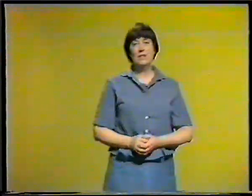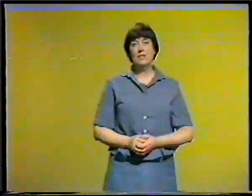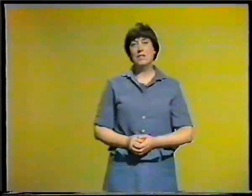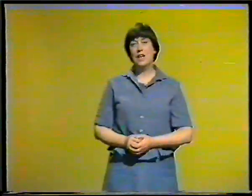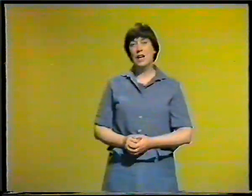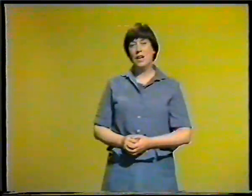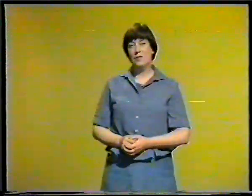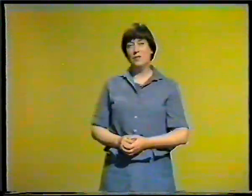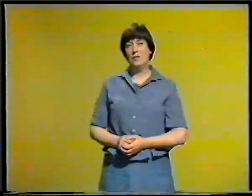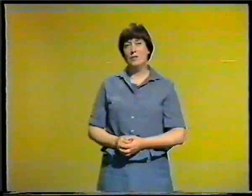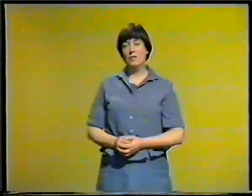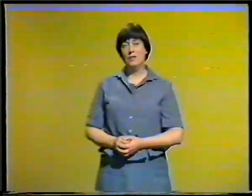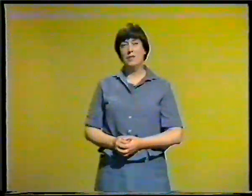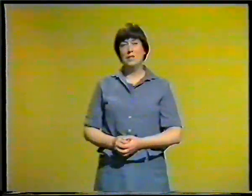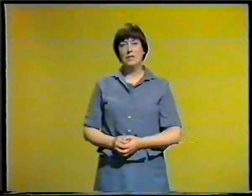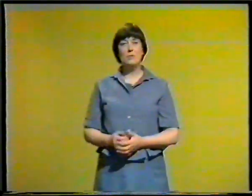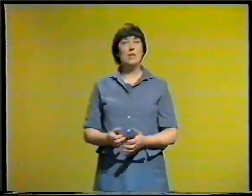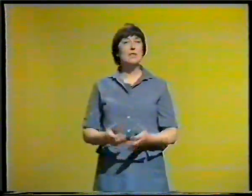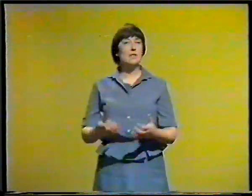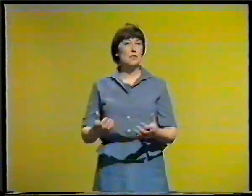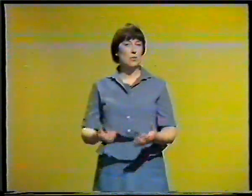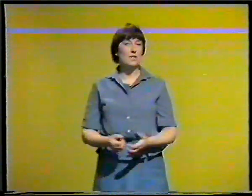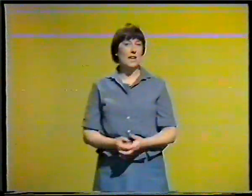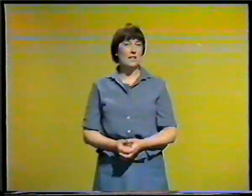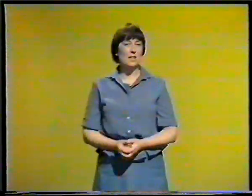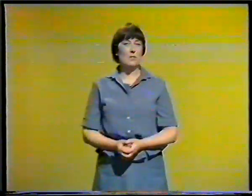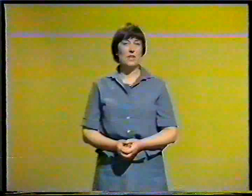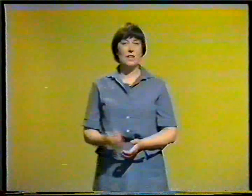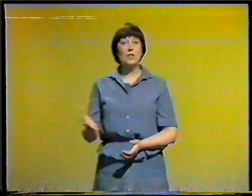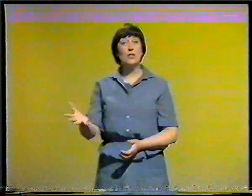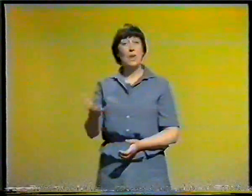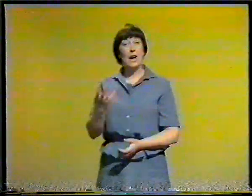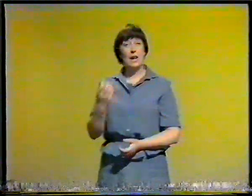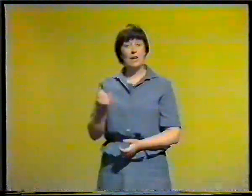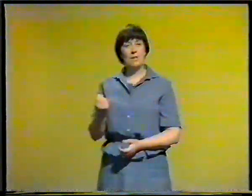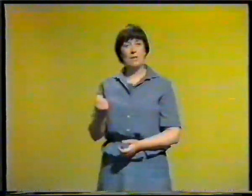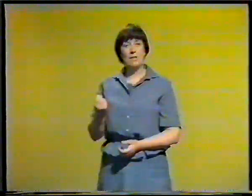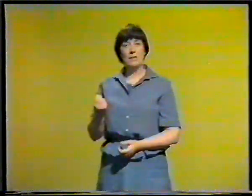To have. This means to possess something. To have.